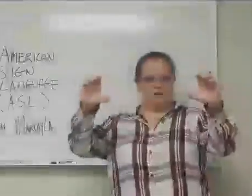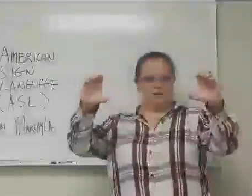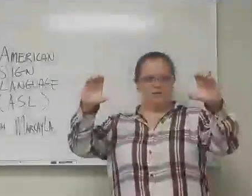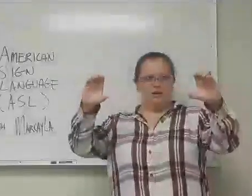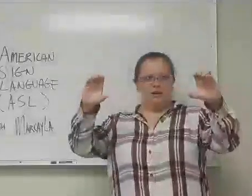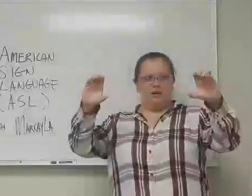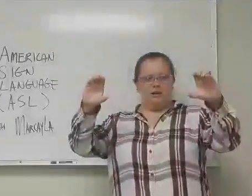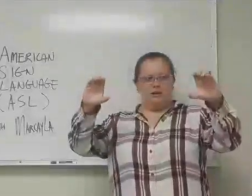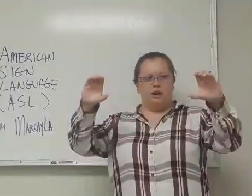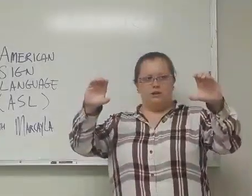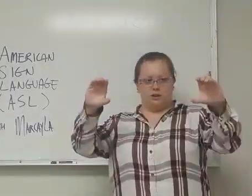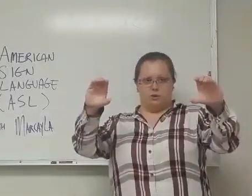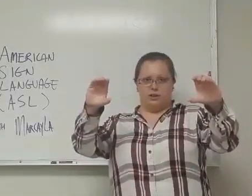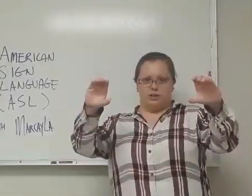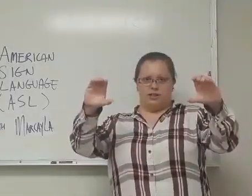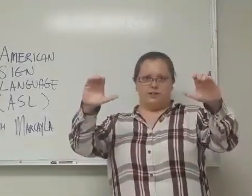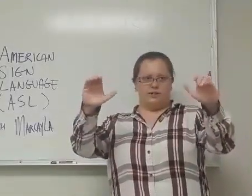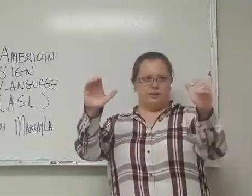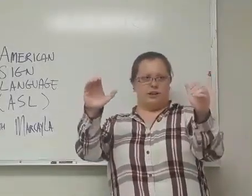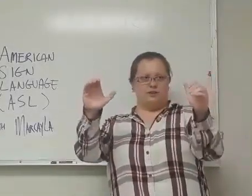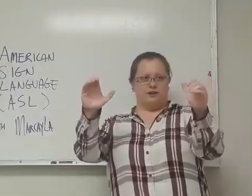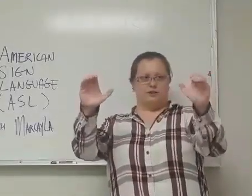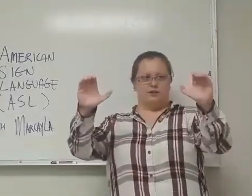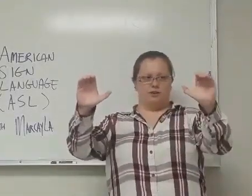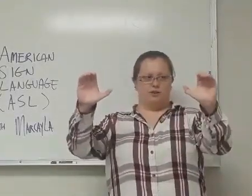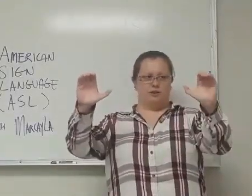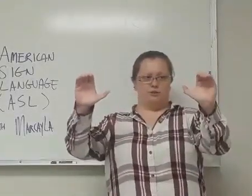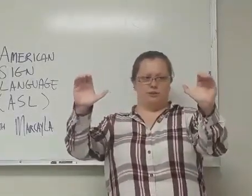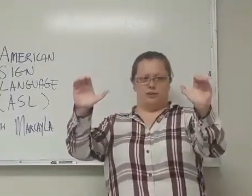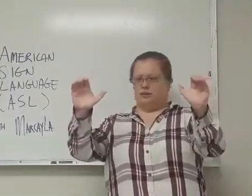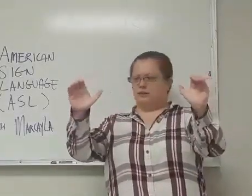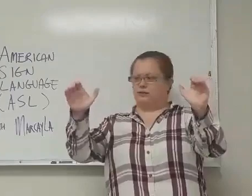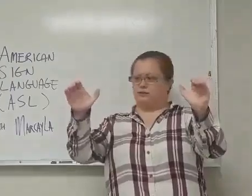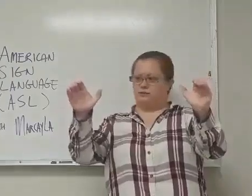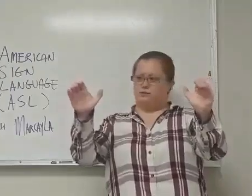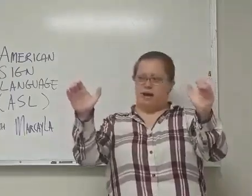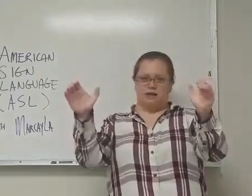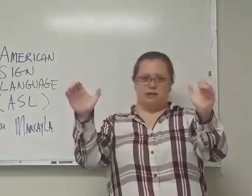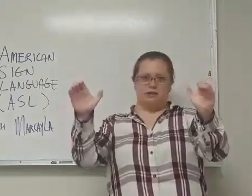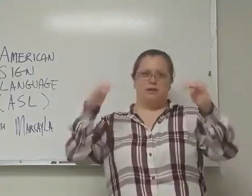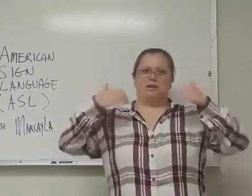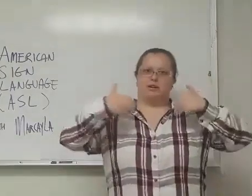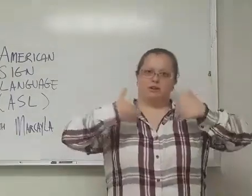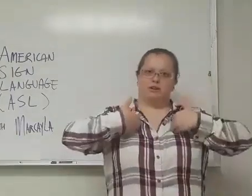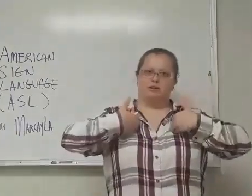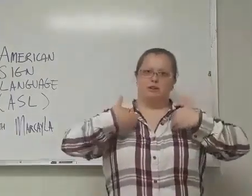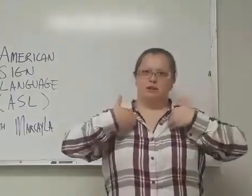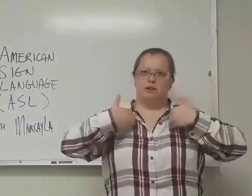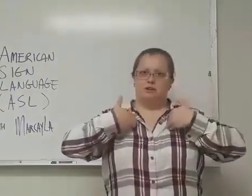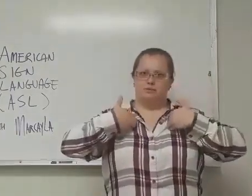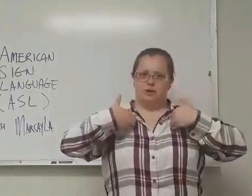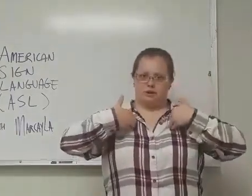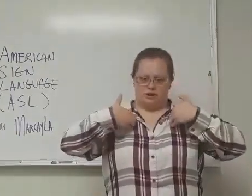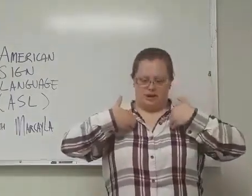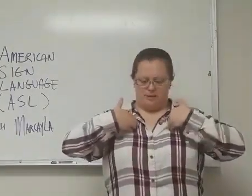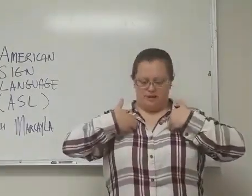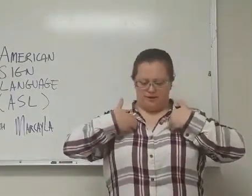to not quench like this, but have your thumbs kind of back a little bit, and you're going to put have